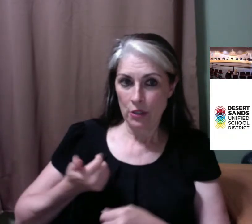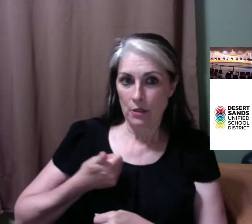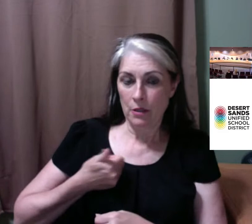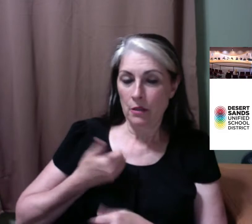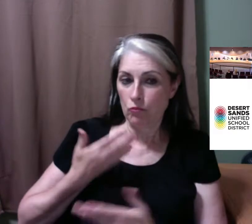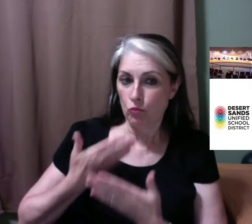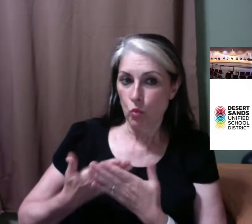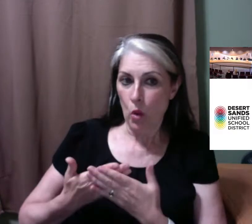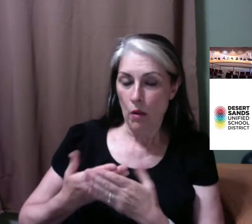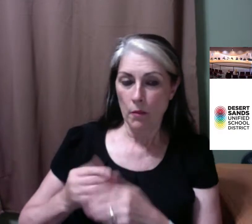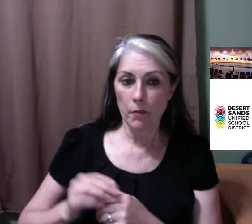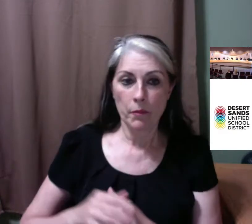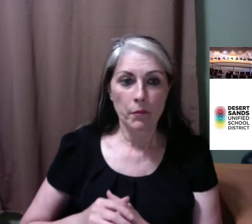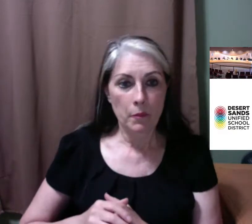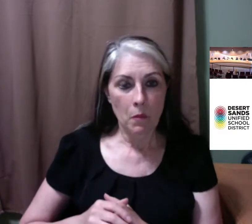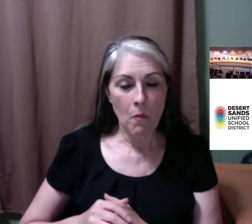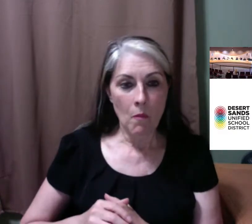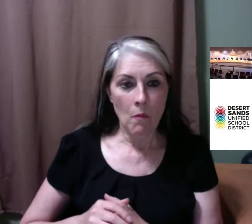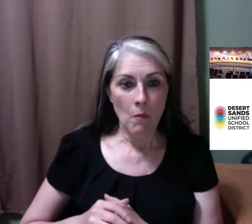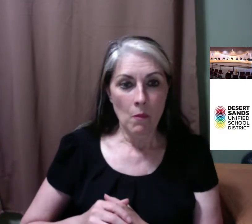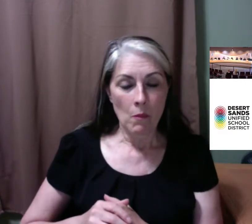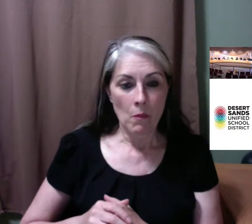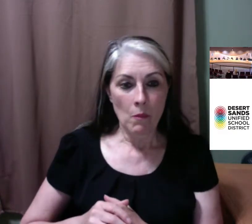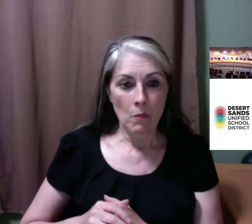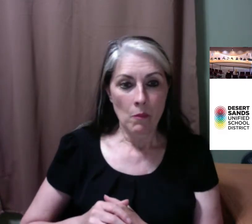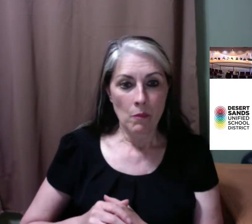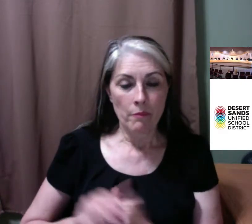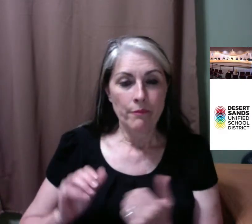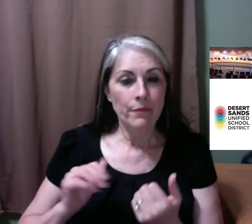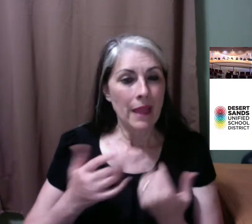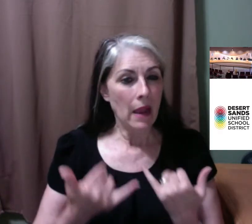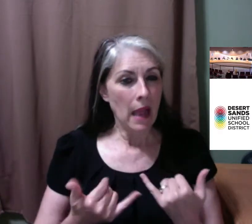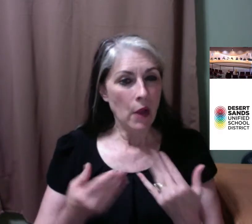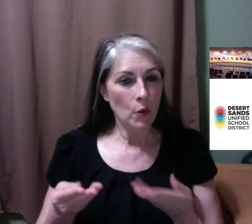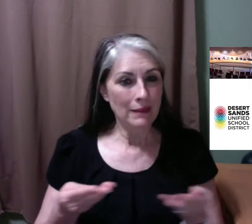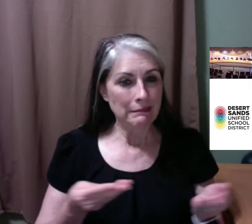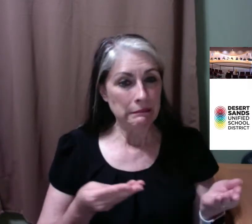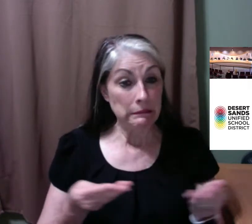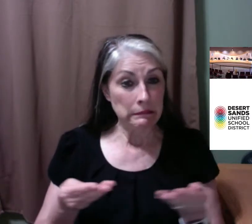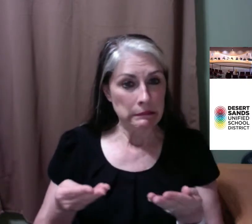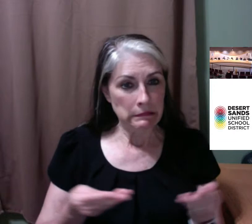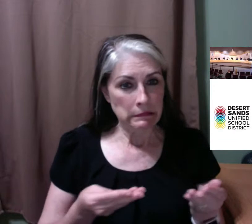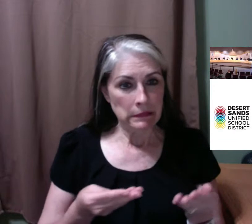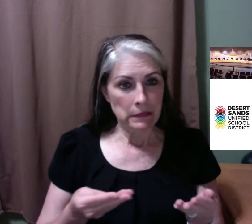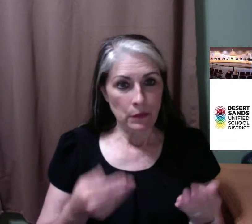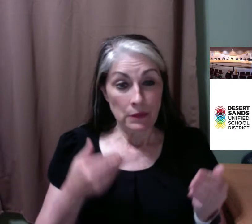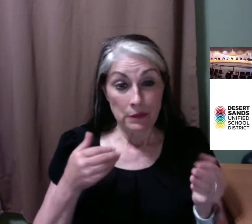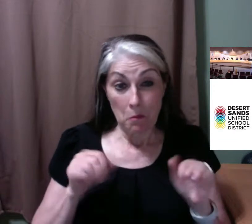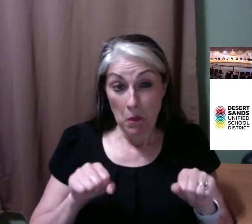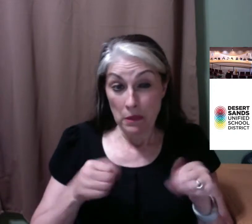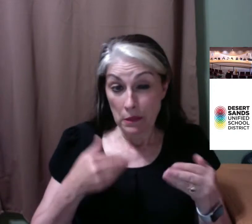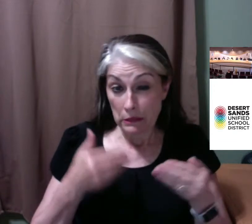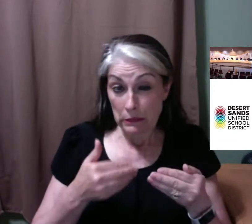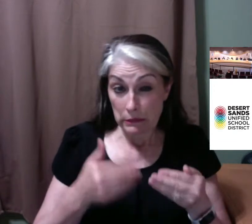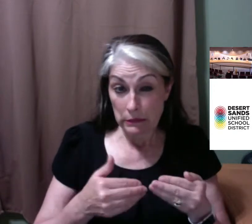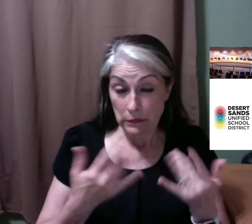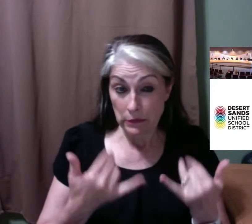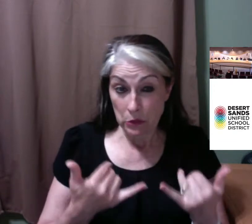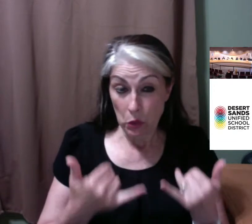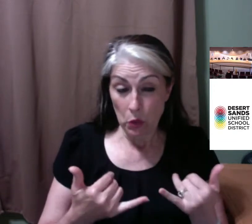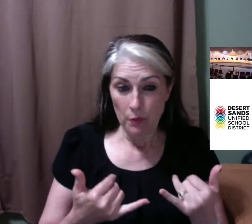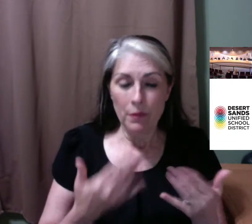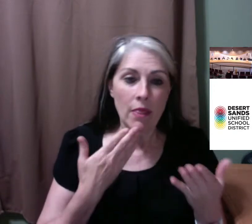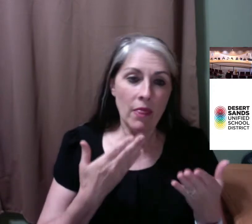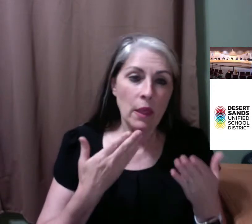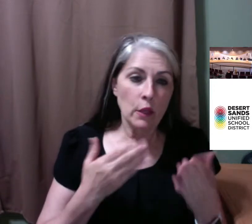well. So what comes to mind is just how do we mitigate the effects of what's potentially coming with current trends? But thank you